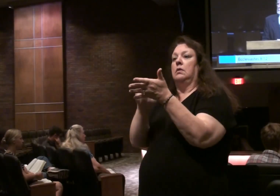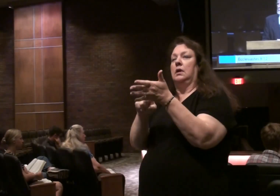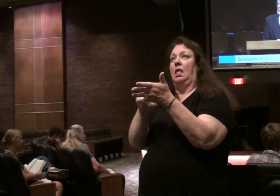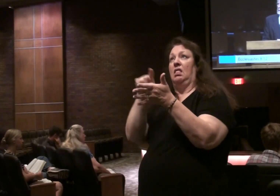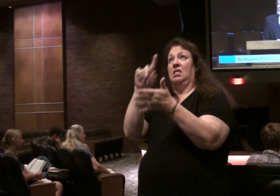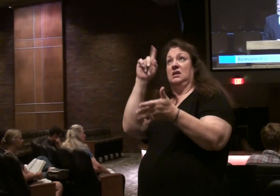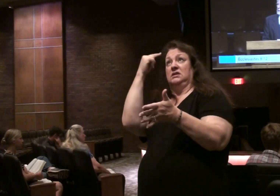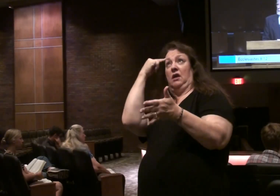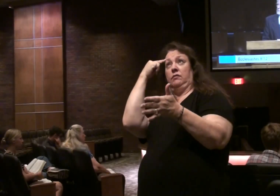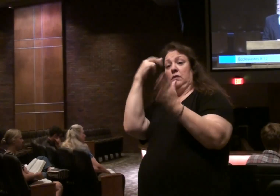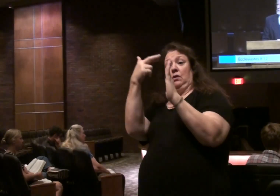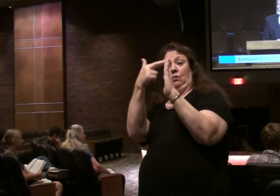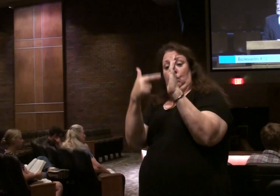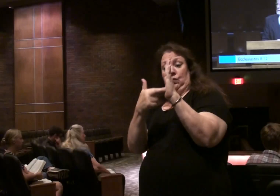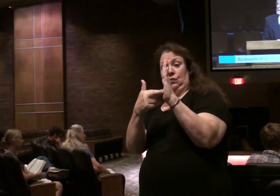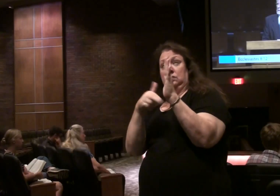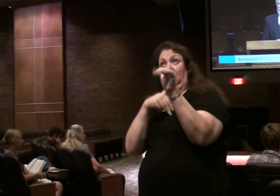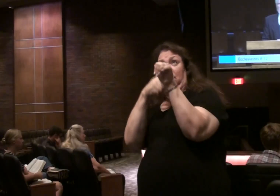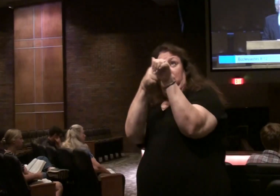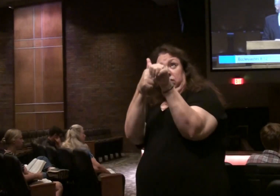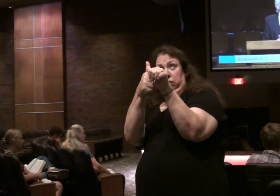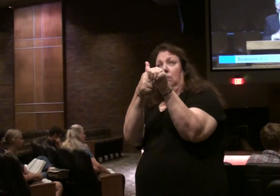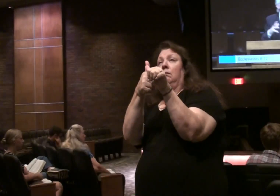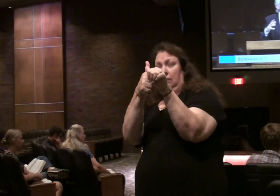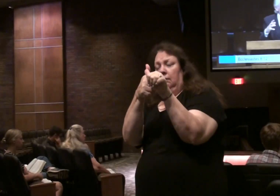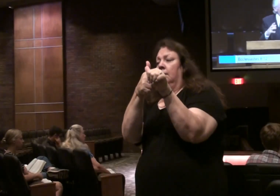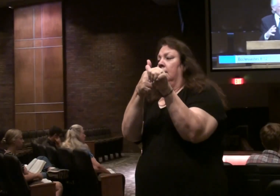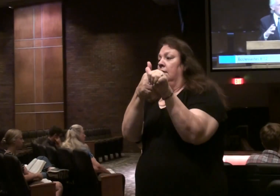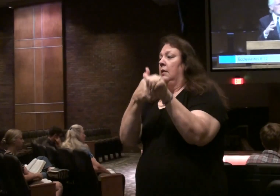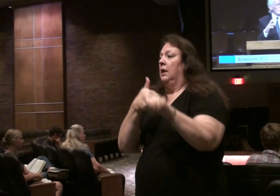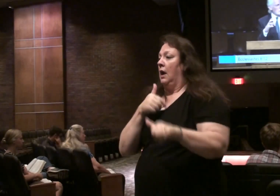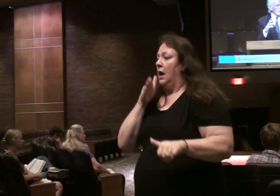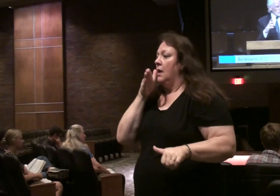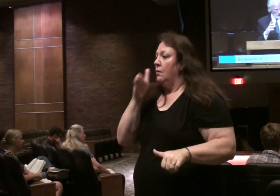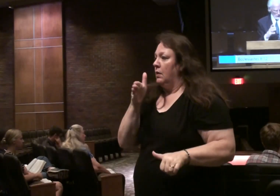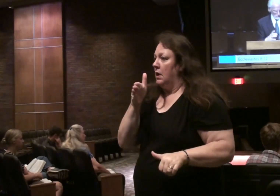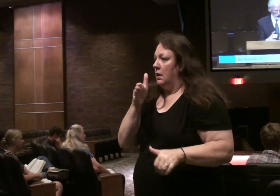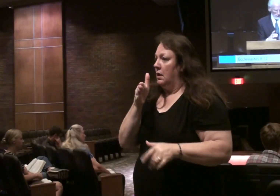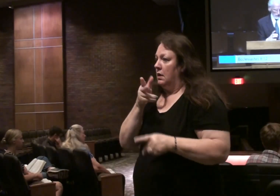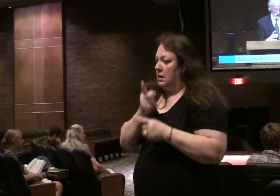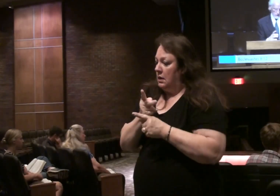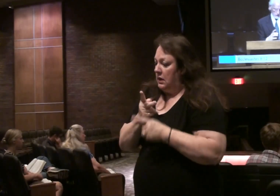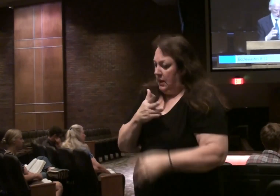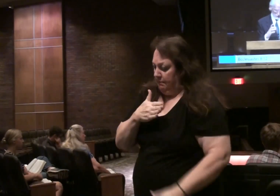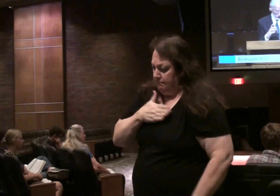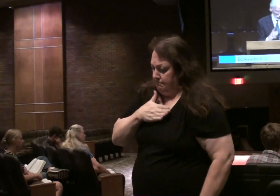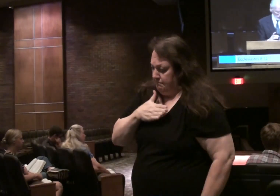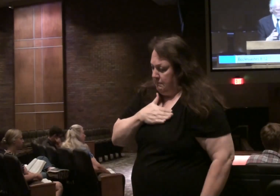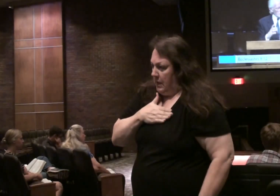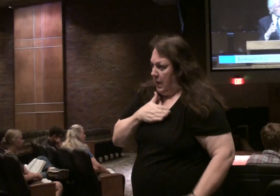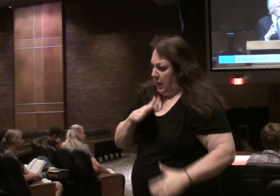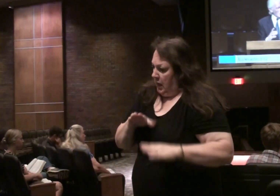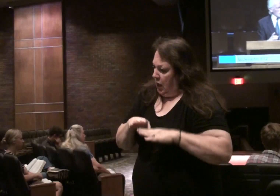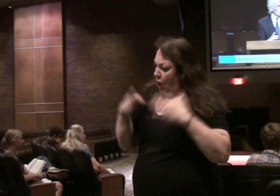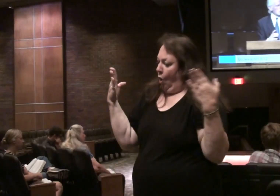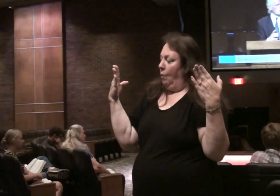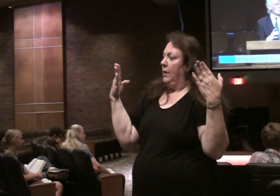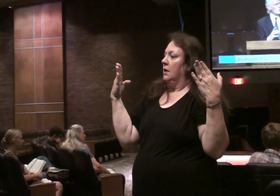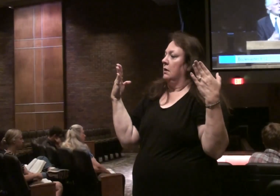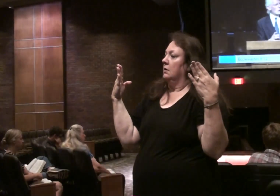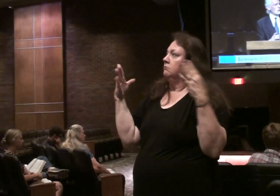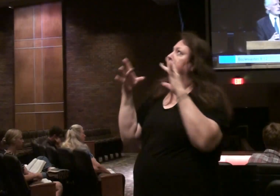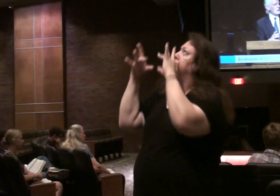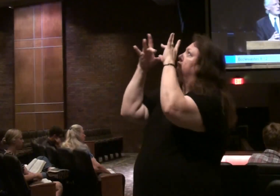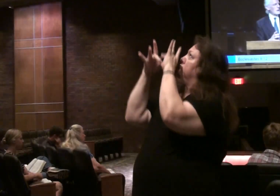I live within and under, and I will maintain my open relationship